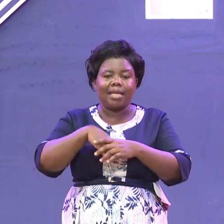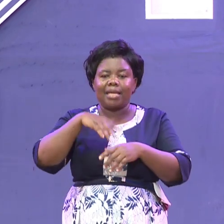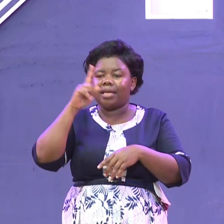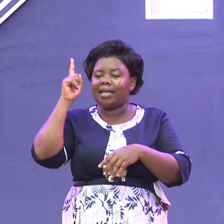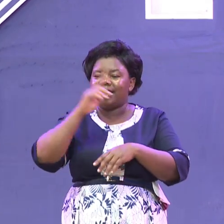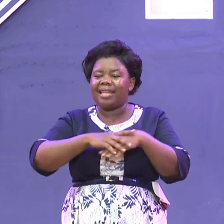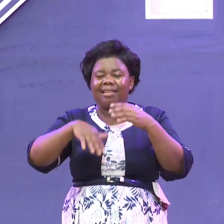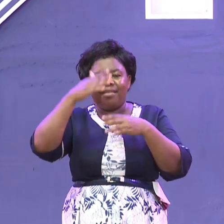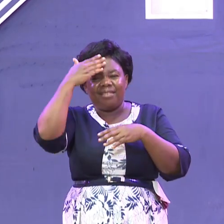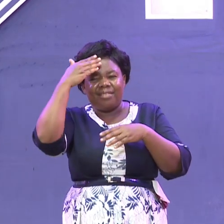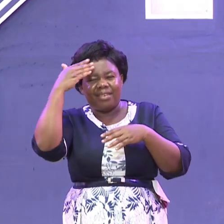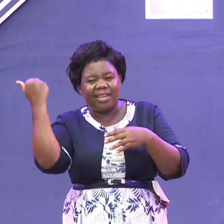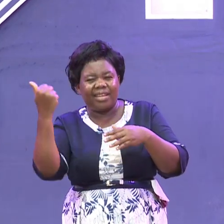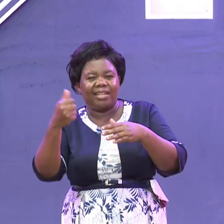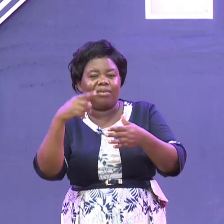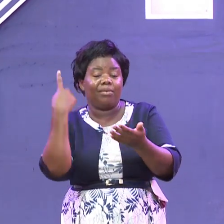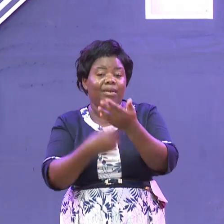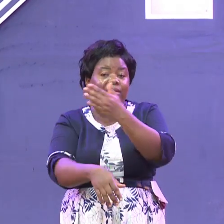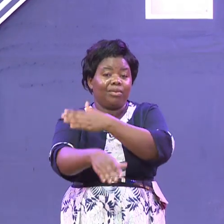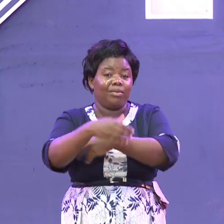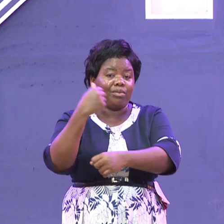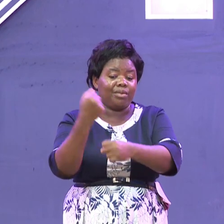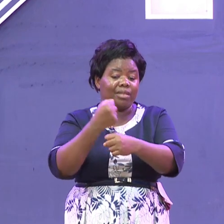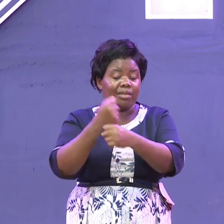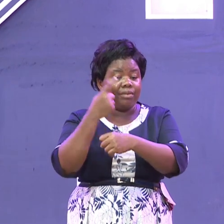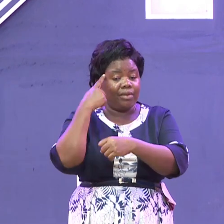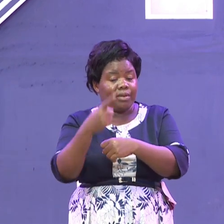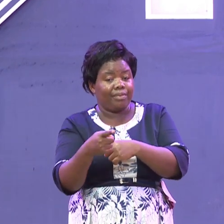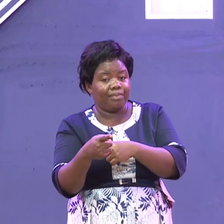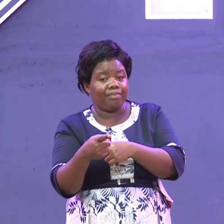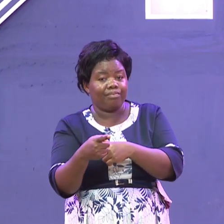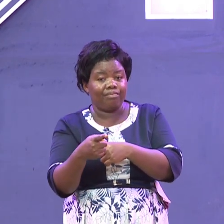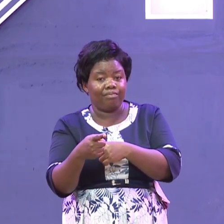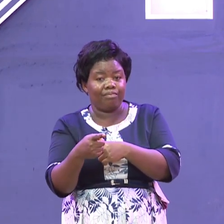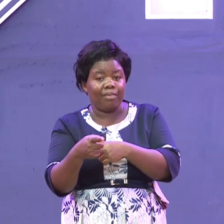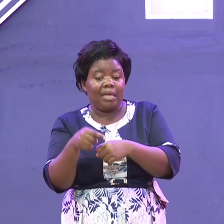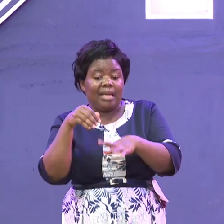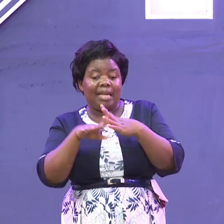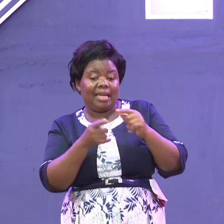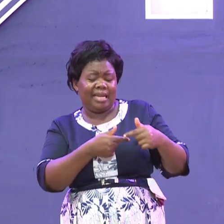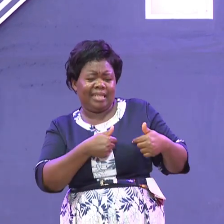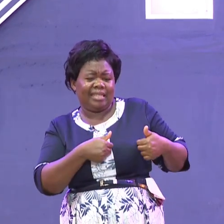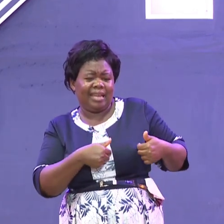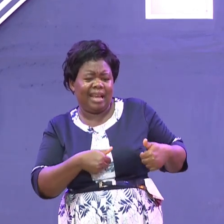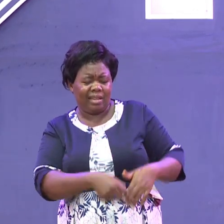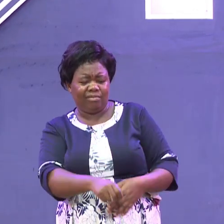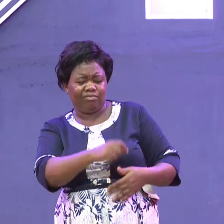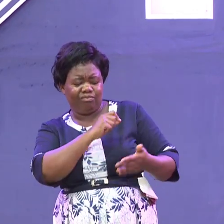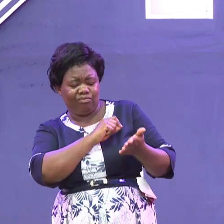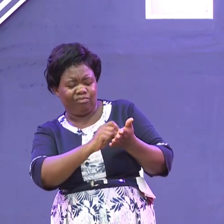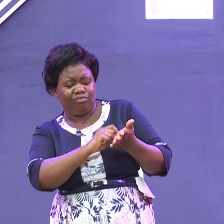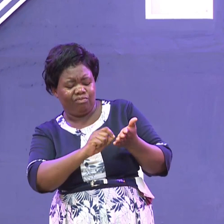bye yamukoleranga. He could not forget what God could always do for him. Mu mitima gwe ayina we